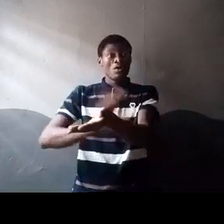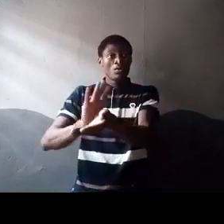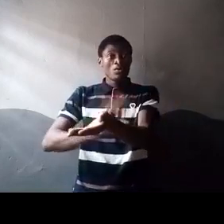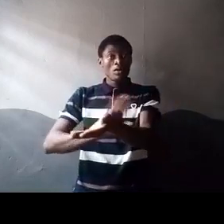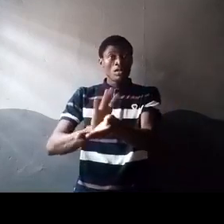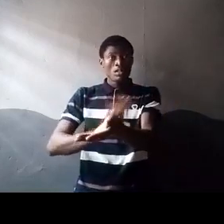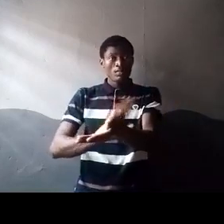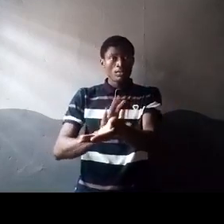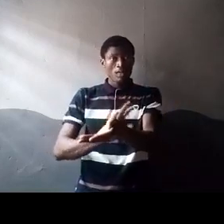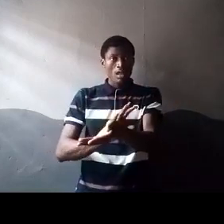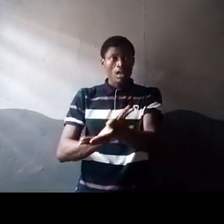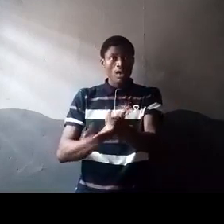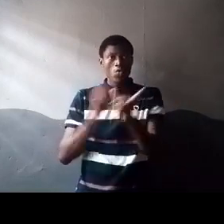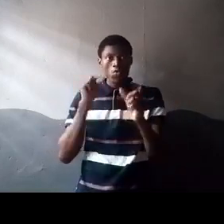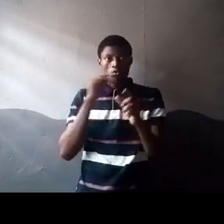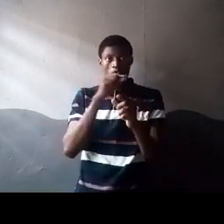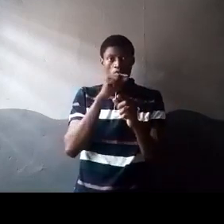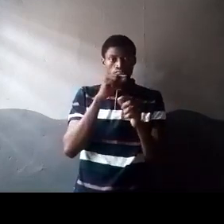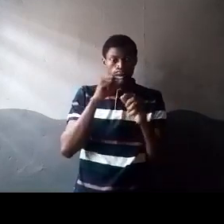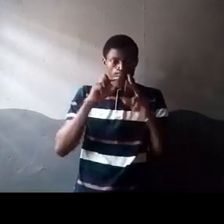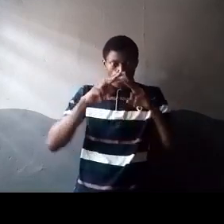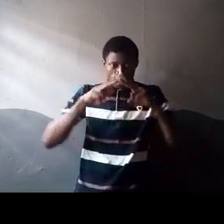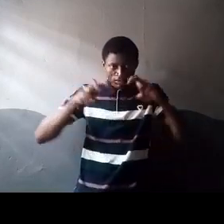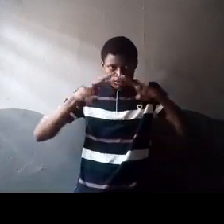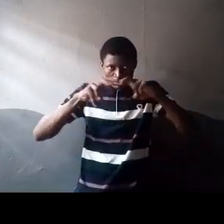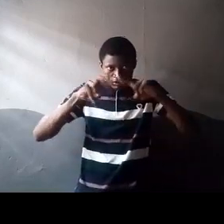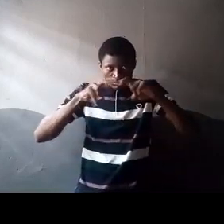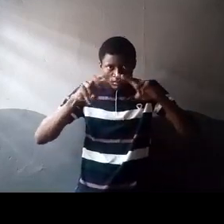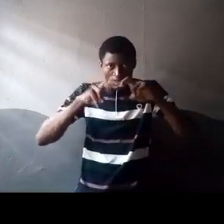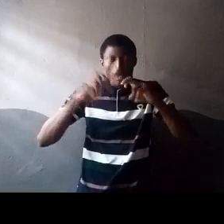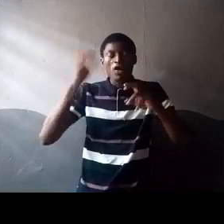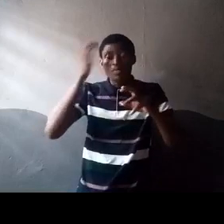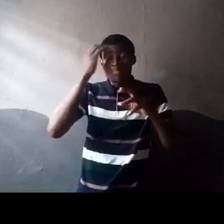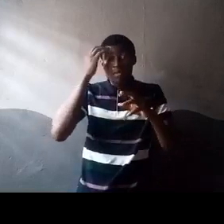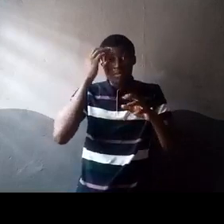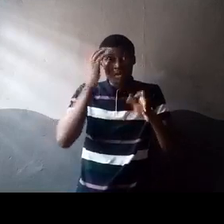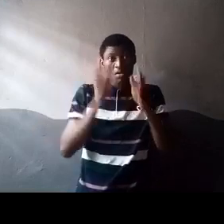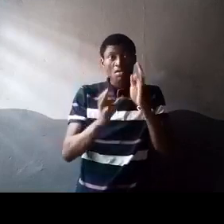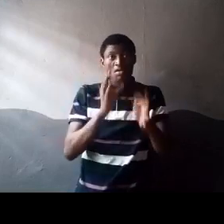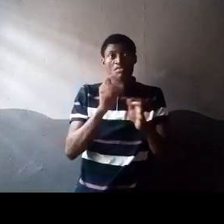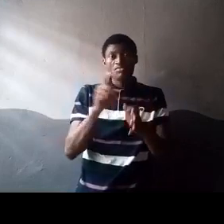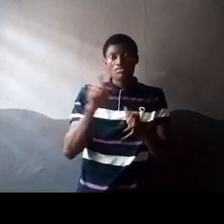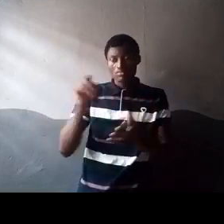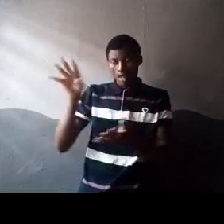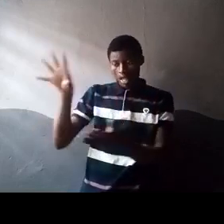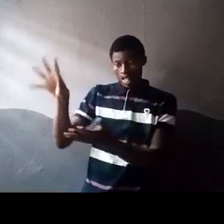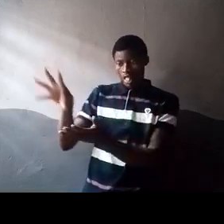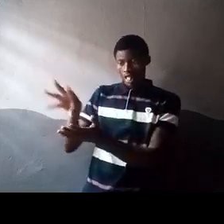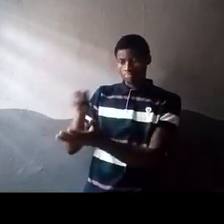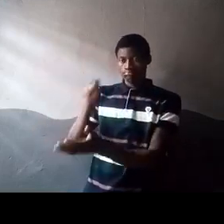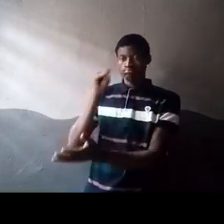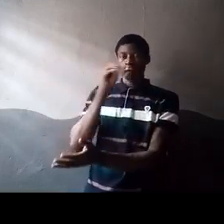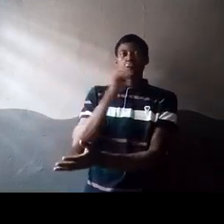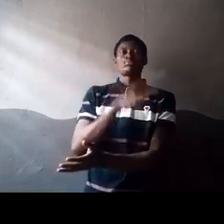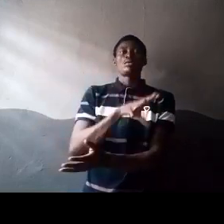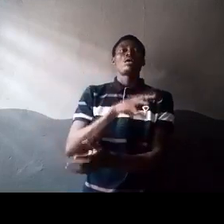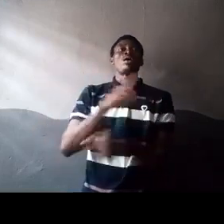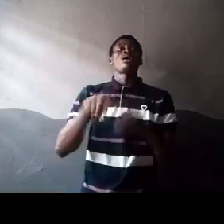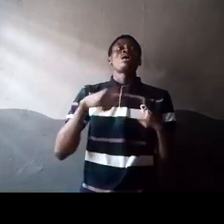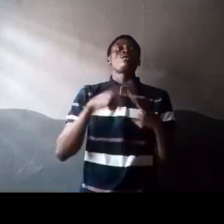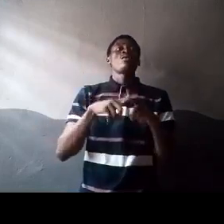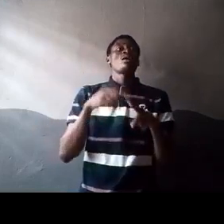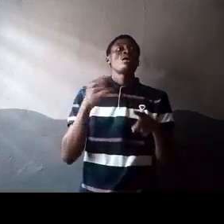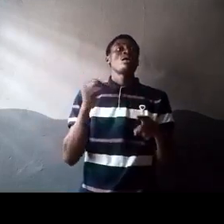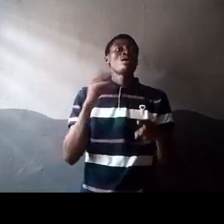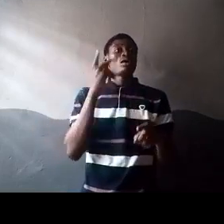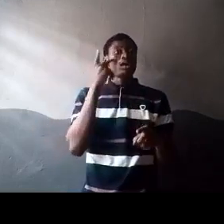And by the time they detect any plagiarism, your application is as good as